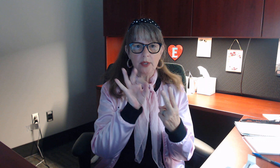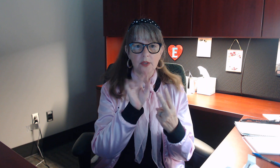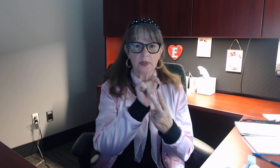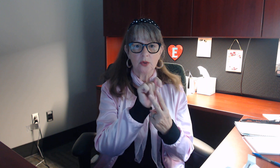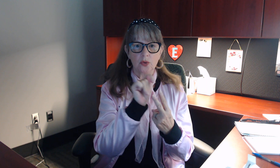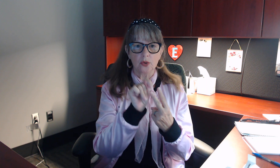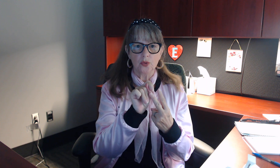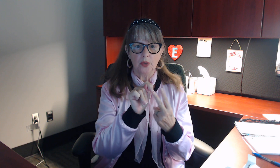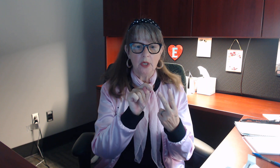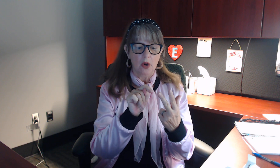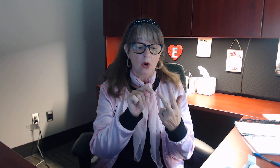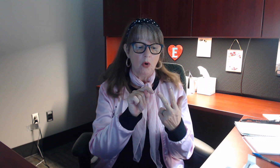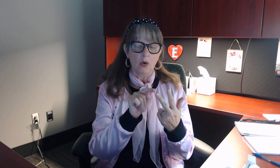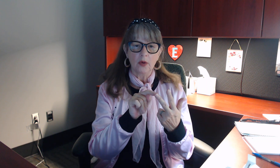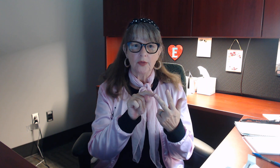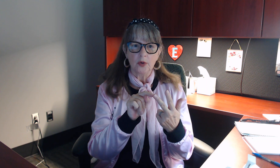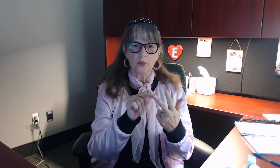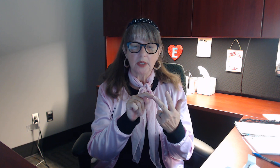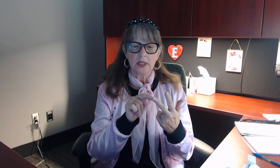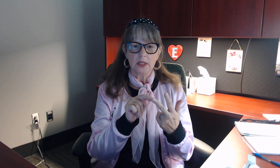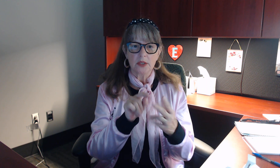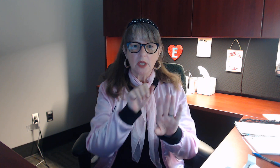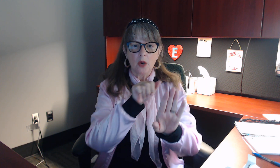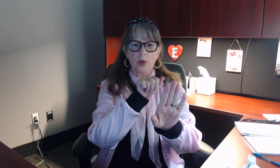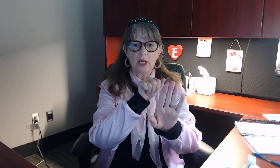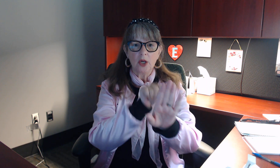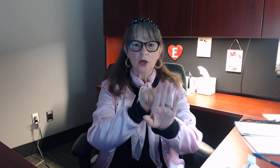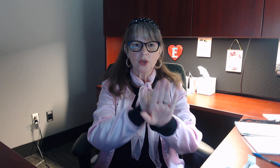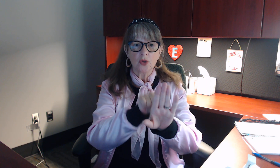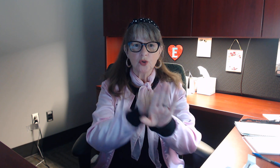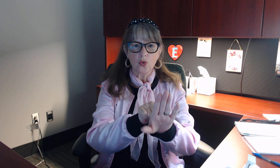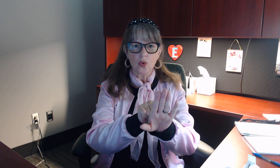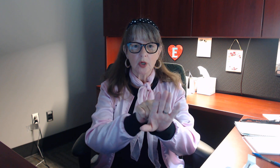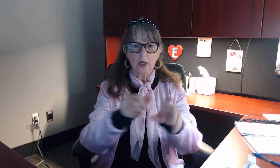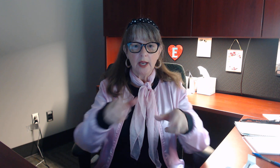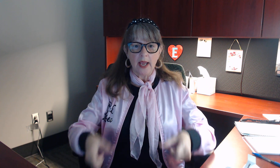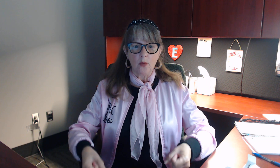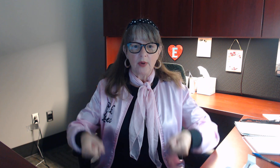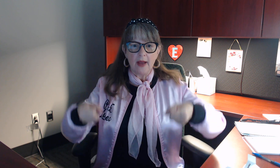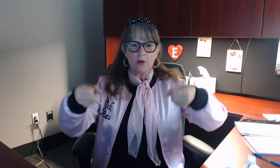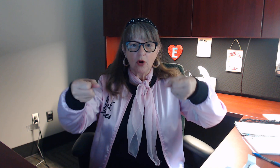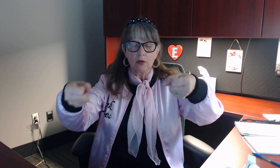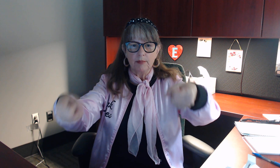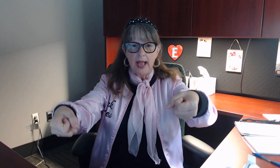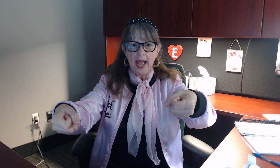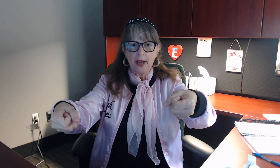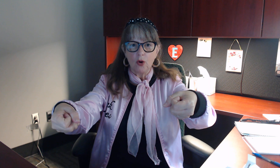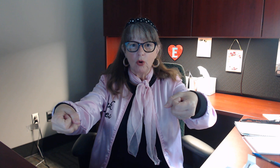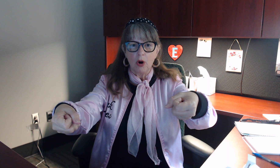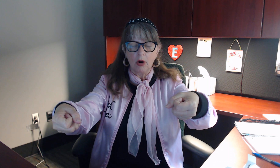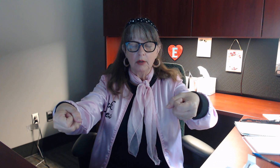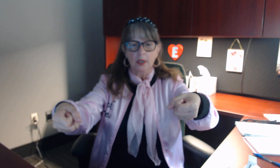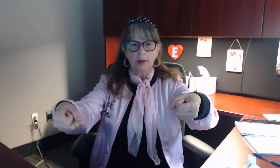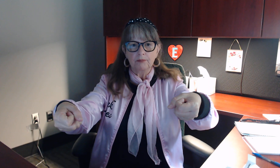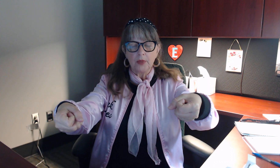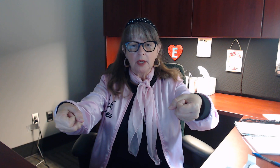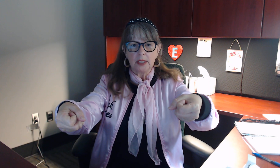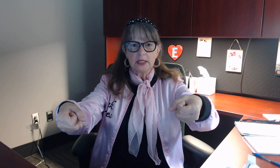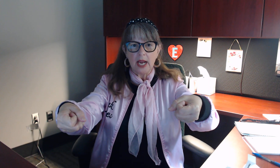did trick-or-treat. Or the third one is we knocked on the door, and we have our little bag or our container to put